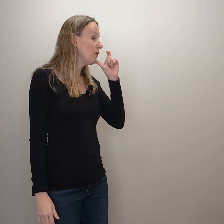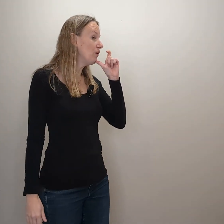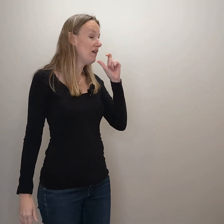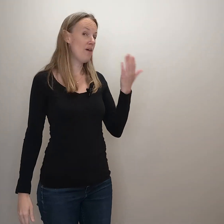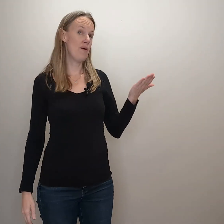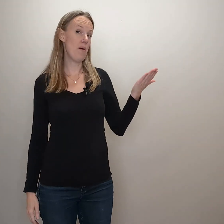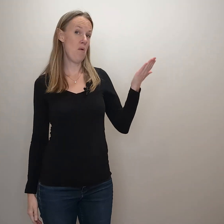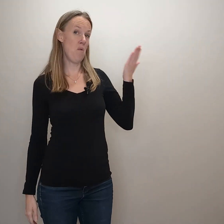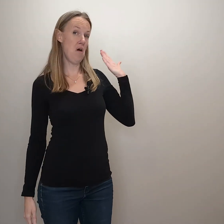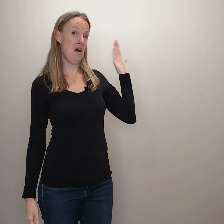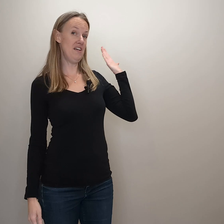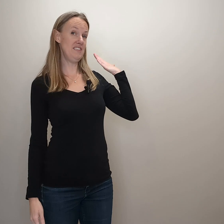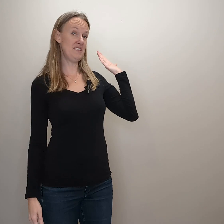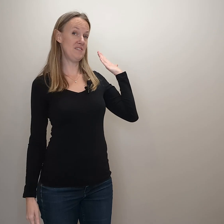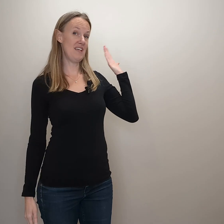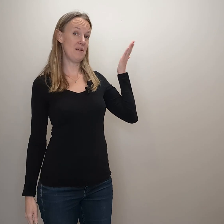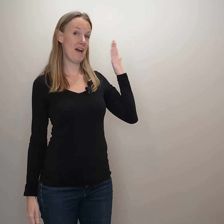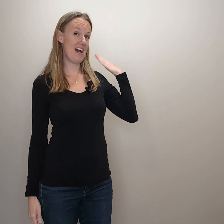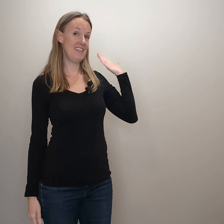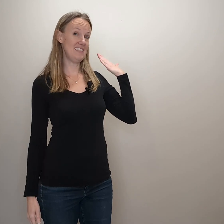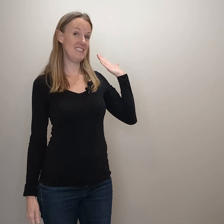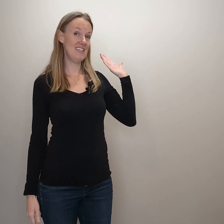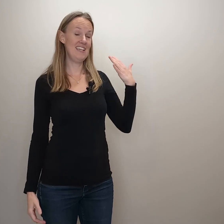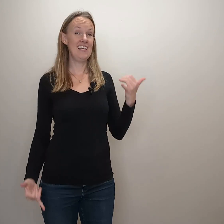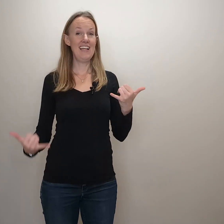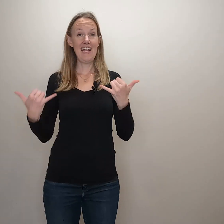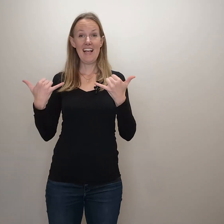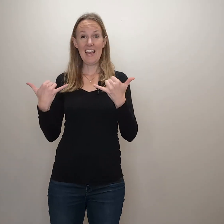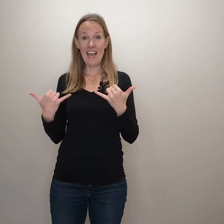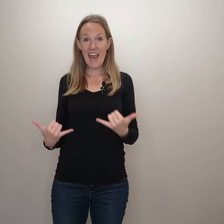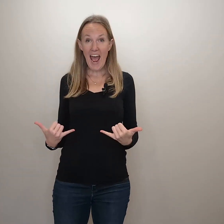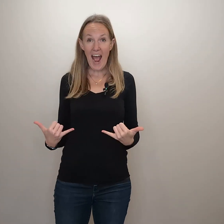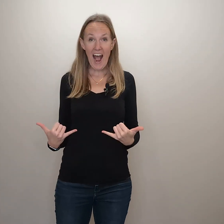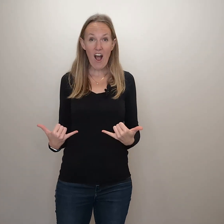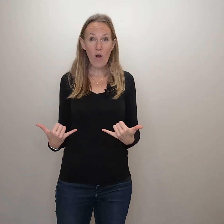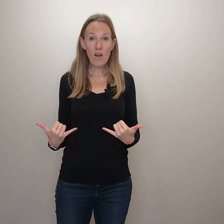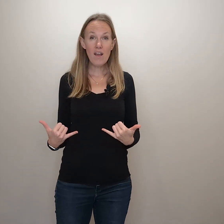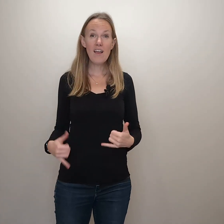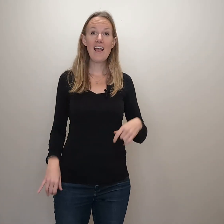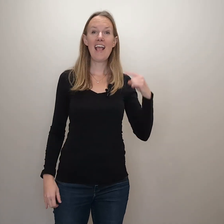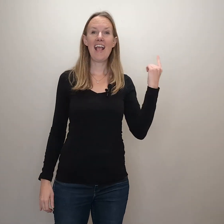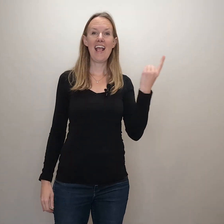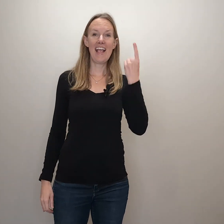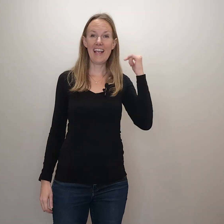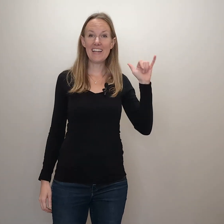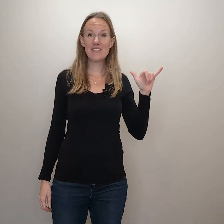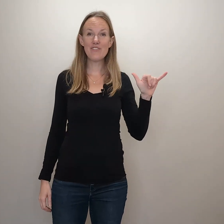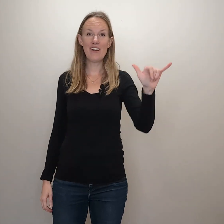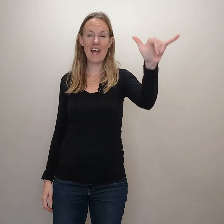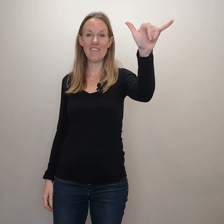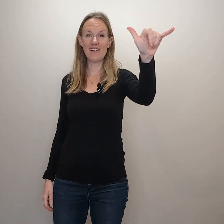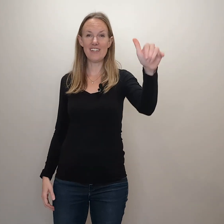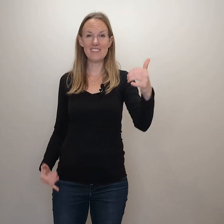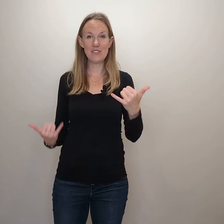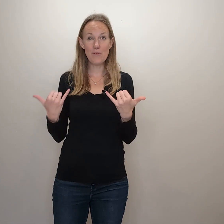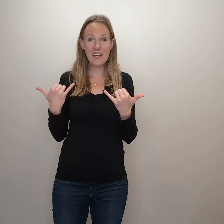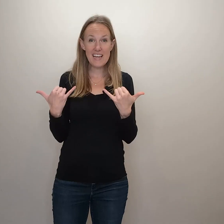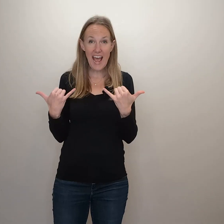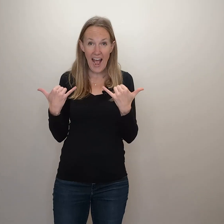who was in the past, now, and forever. So